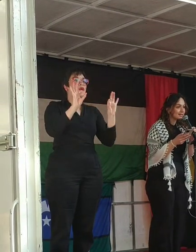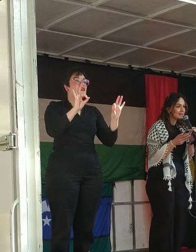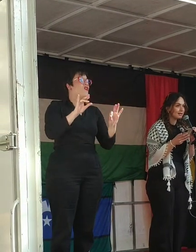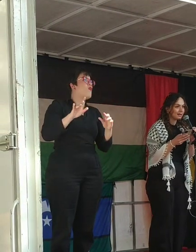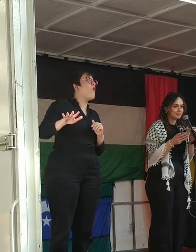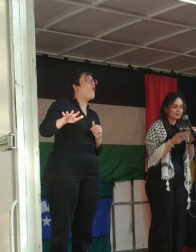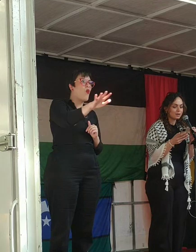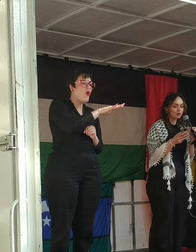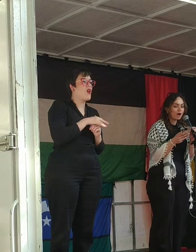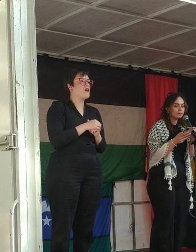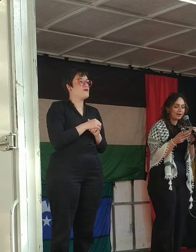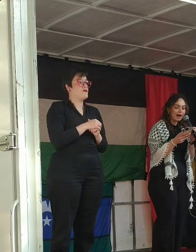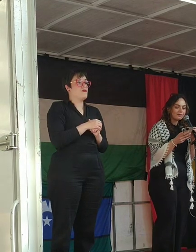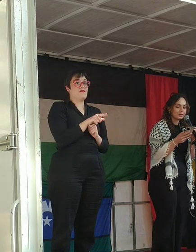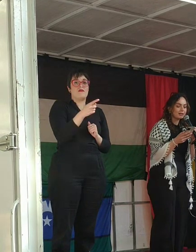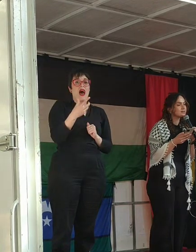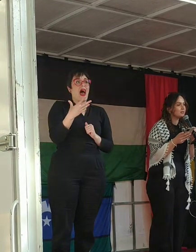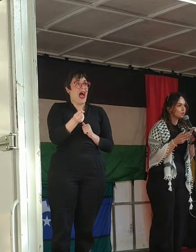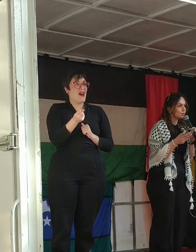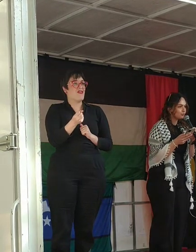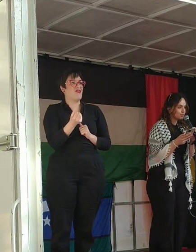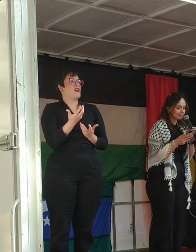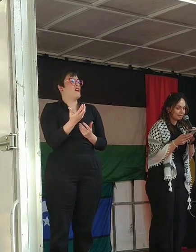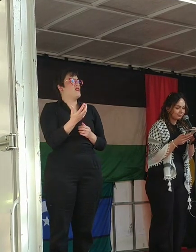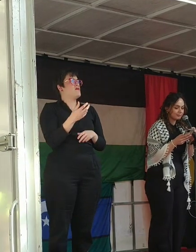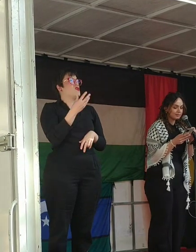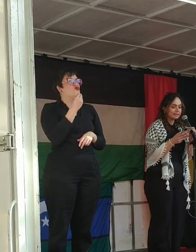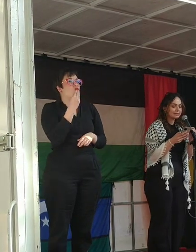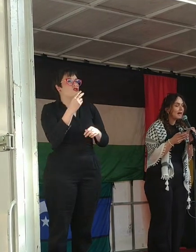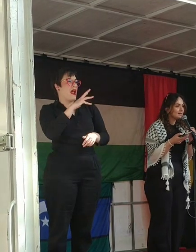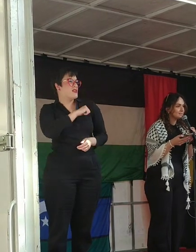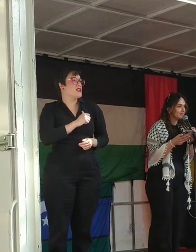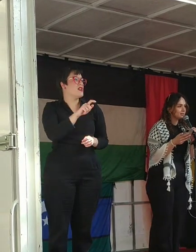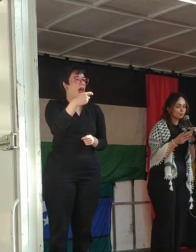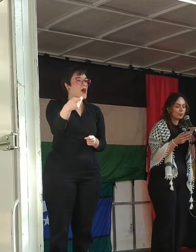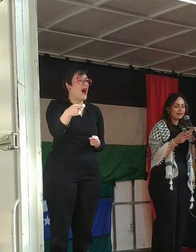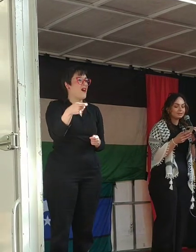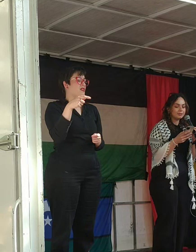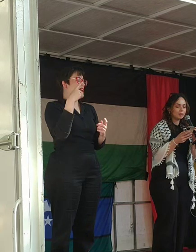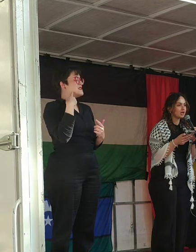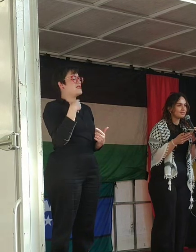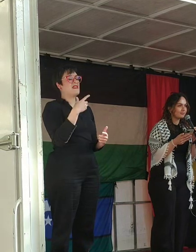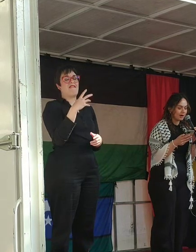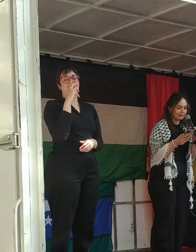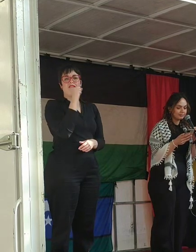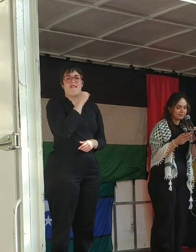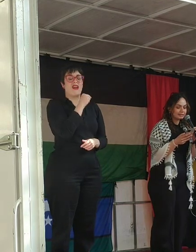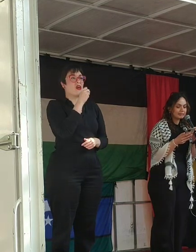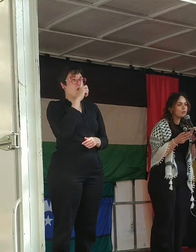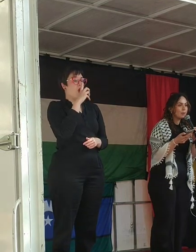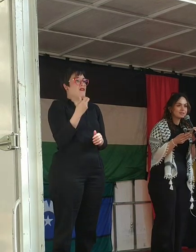and Palestinian neighbours tried on behalf of the Palestinians who were forced to leave. It saddens me, the way the media portrays our